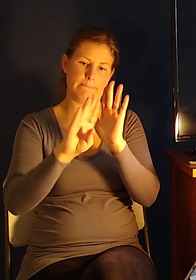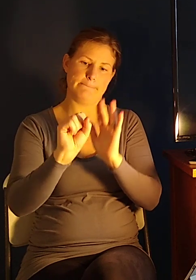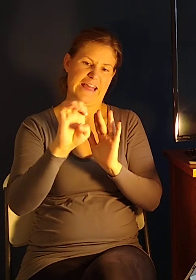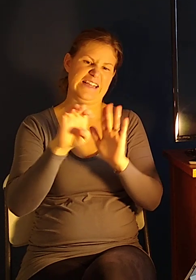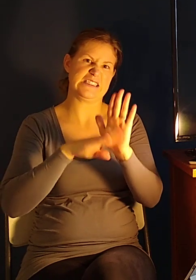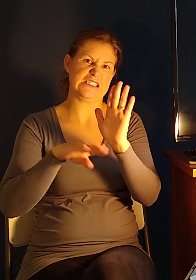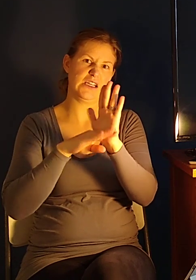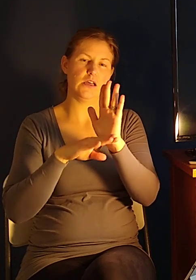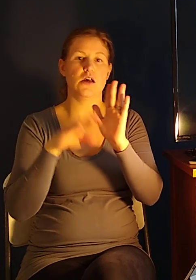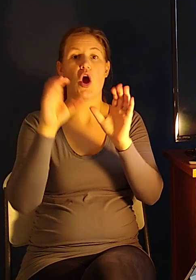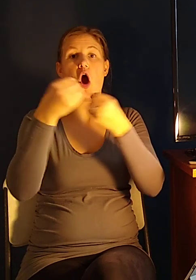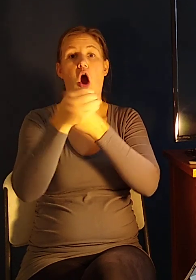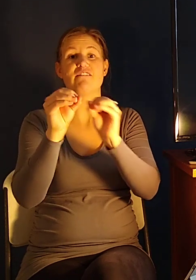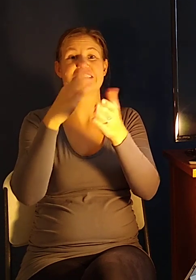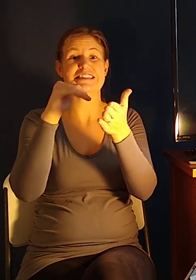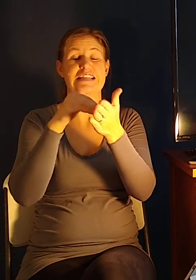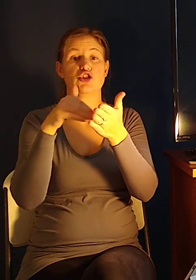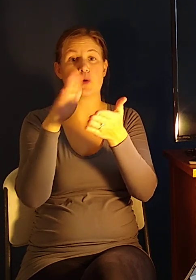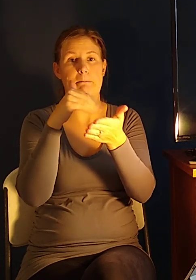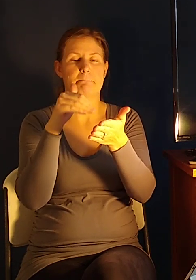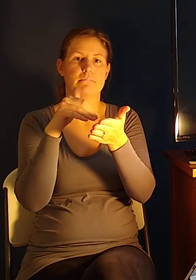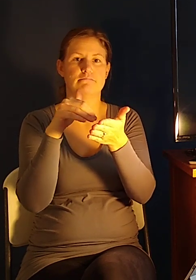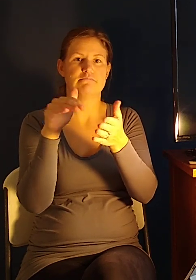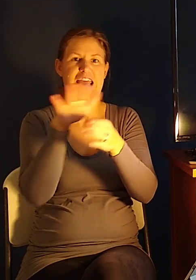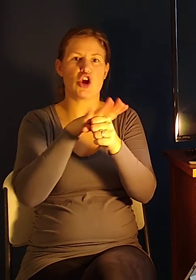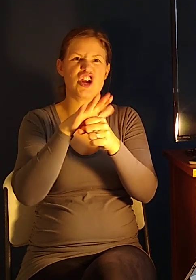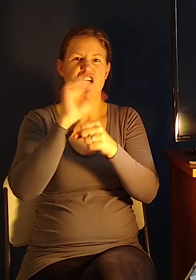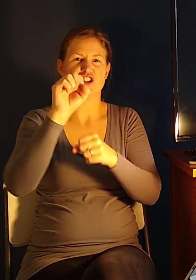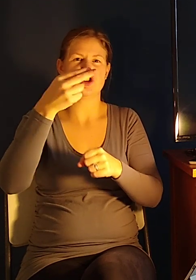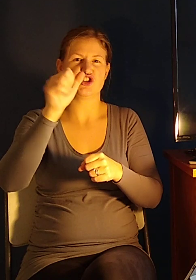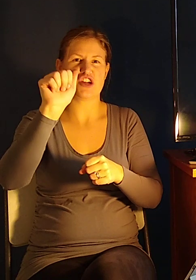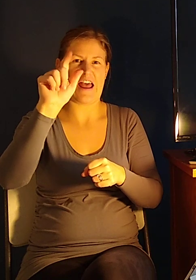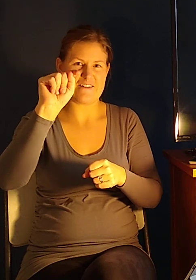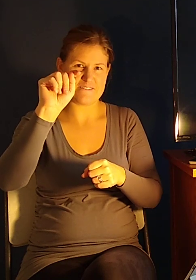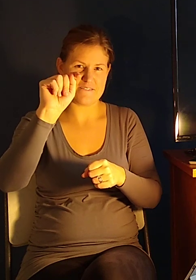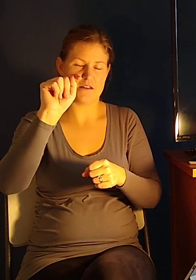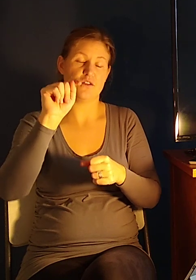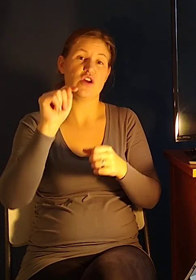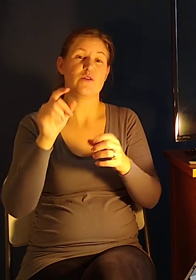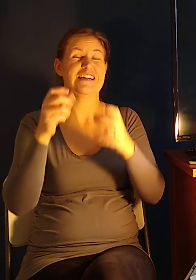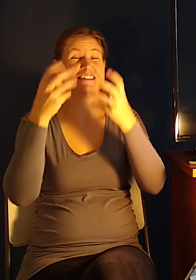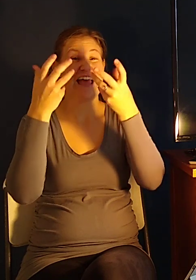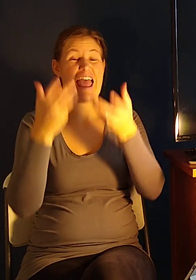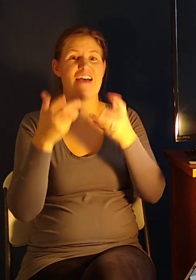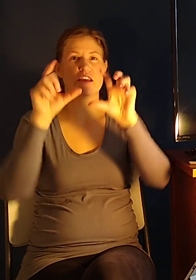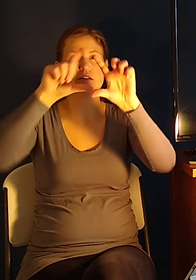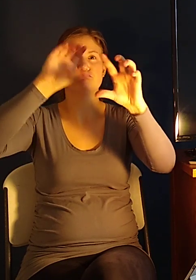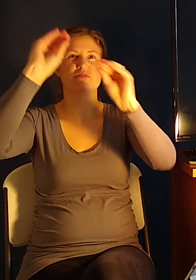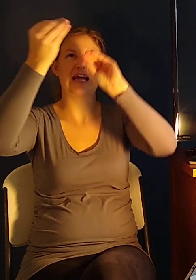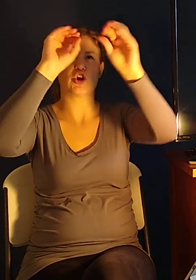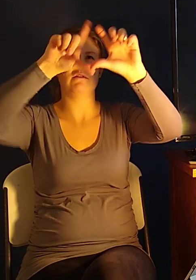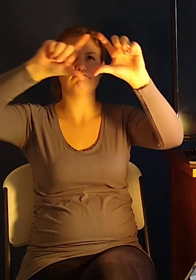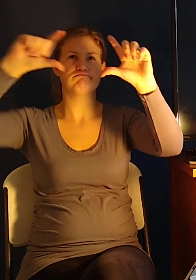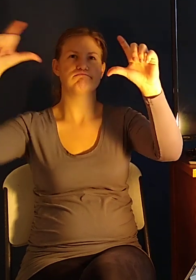offices in the central section or shaft, and there was a heavily ornamented band at the top, the